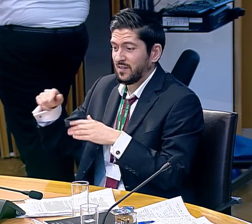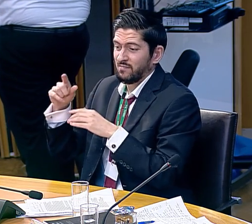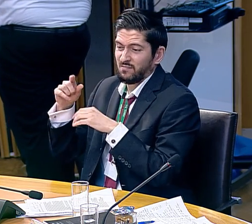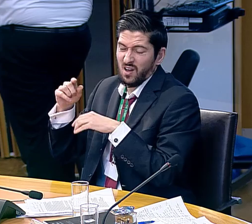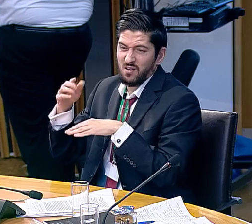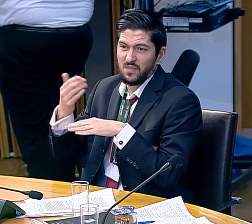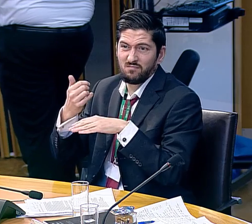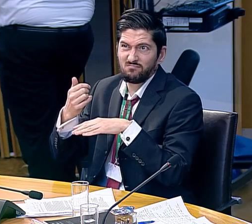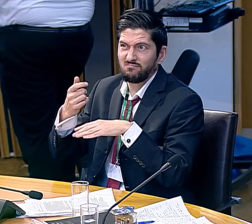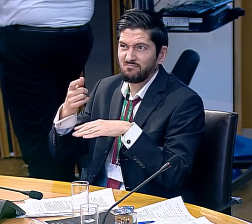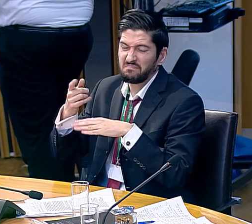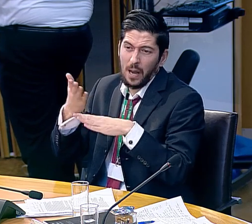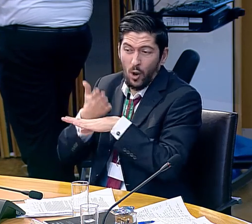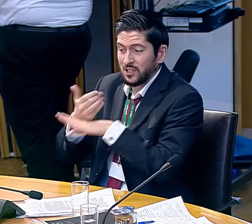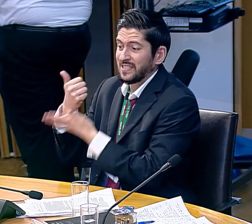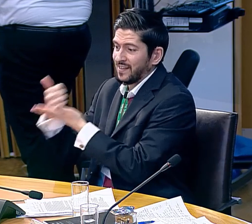And our employment service, for example,